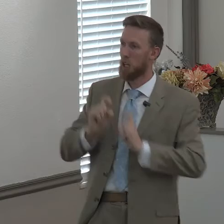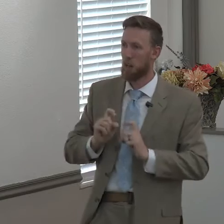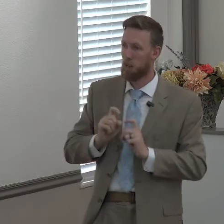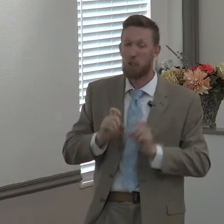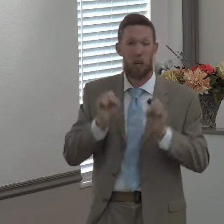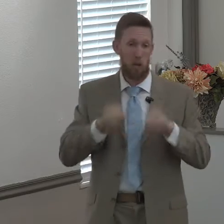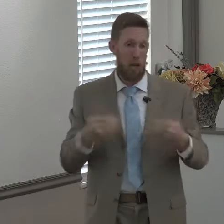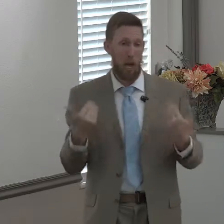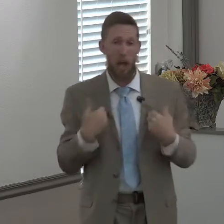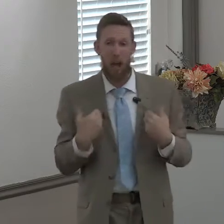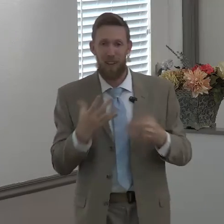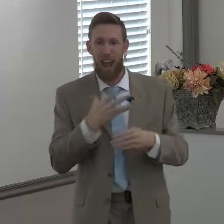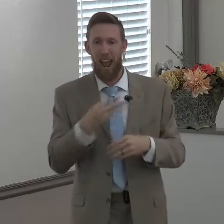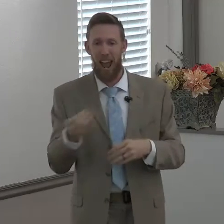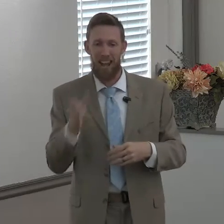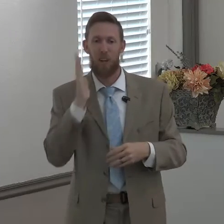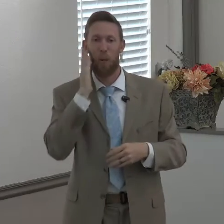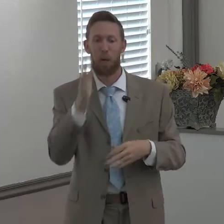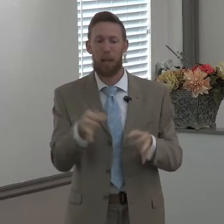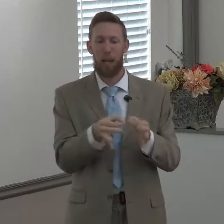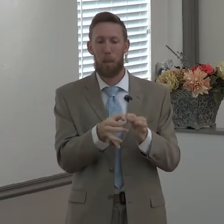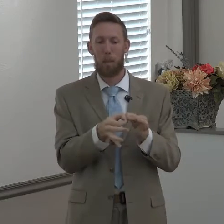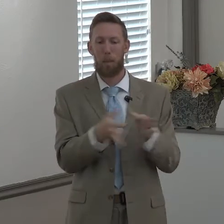sacrificial Christ-like love, charity,